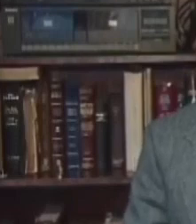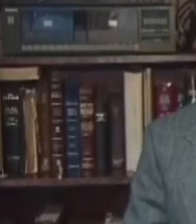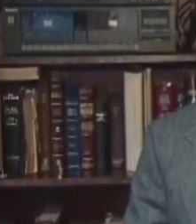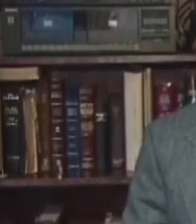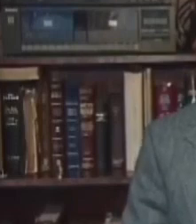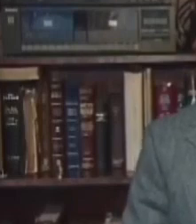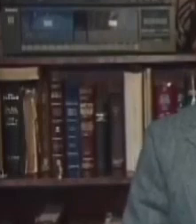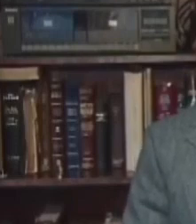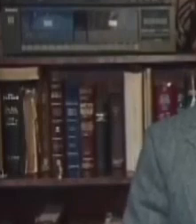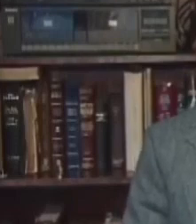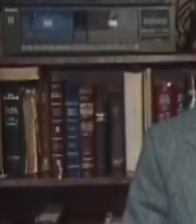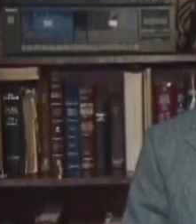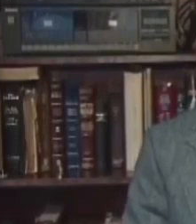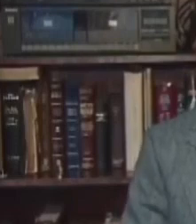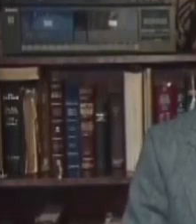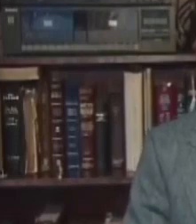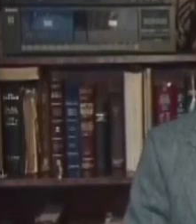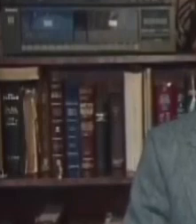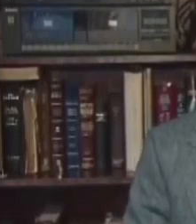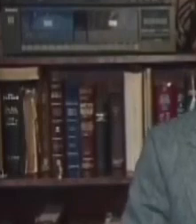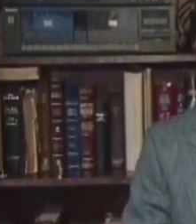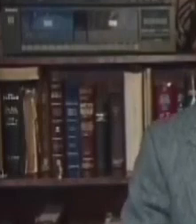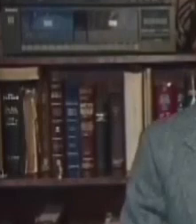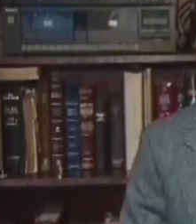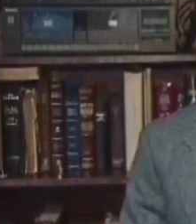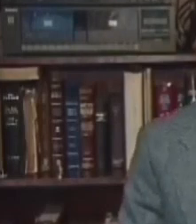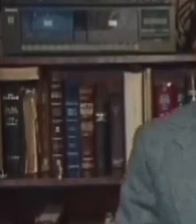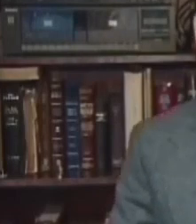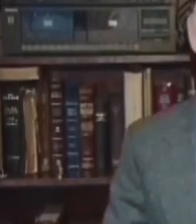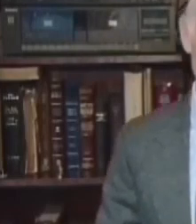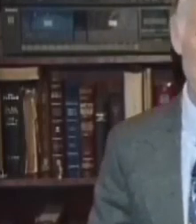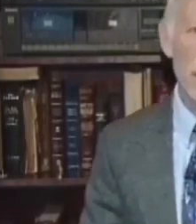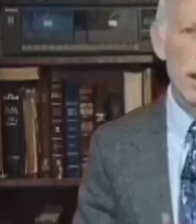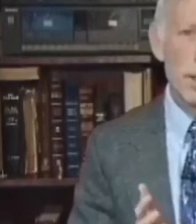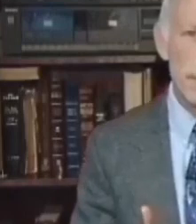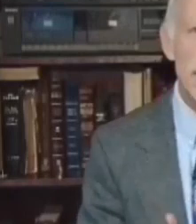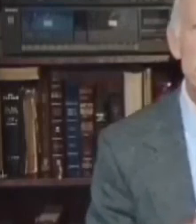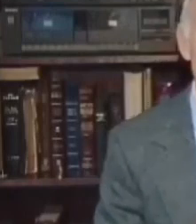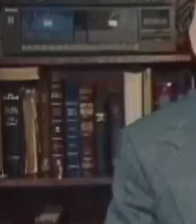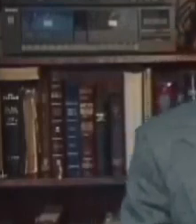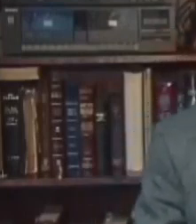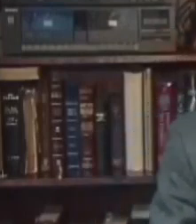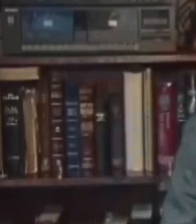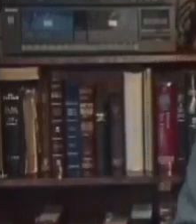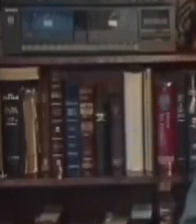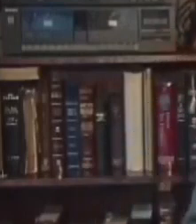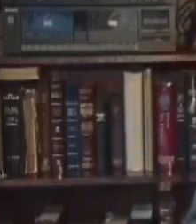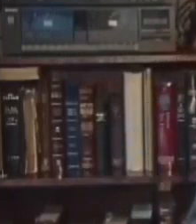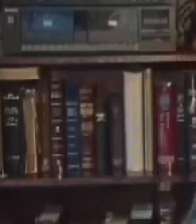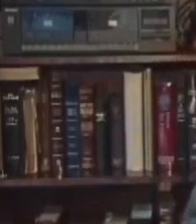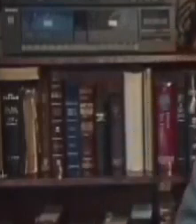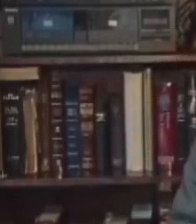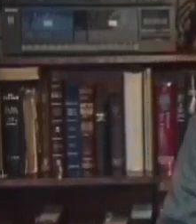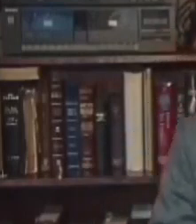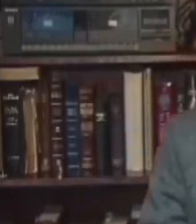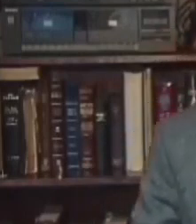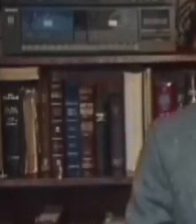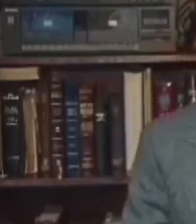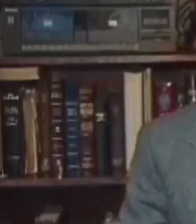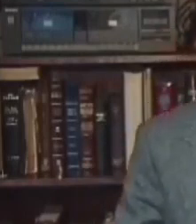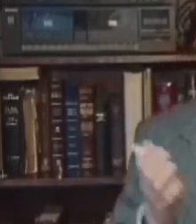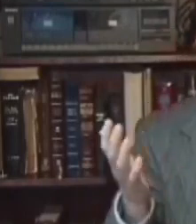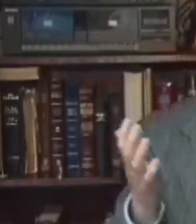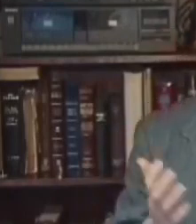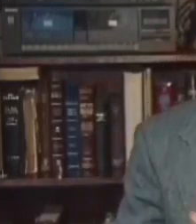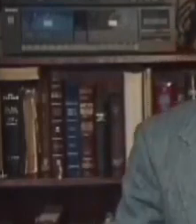was produced for you by Congregation Shema Yisrael, a Messianic Jewish synagogue. Shema Yisrael is a congregation of Jewish and non-Jewish